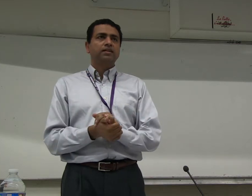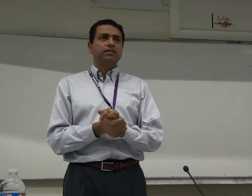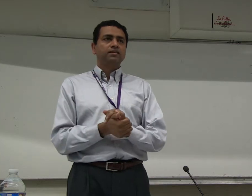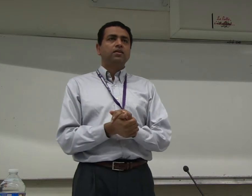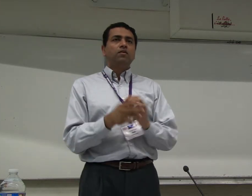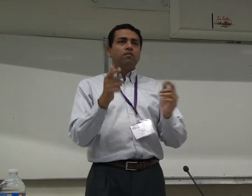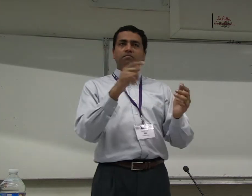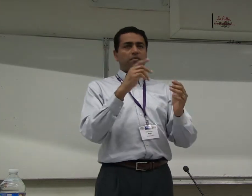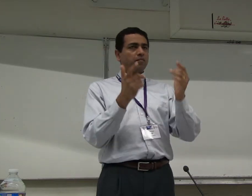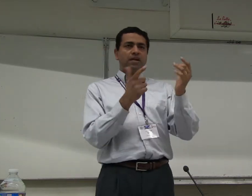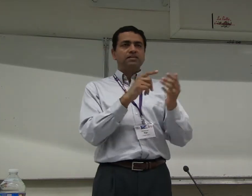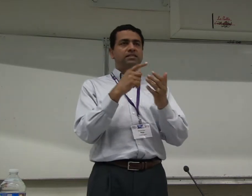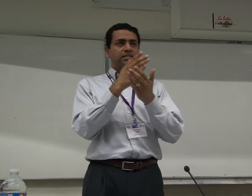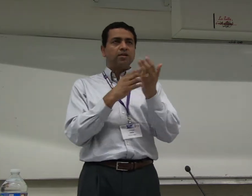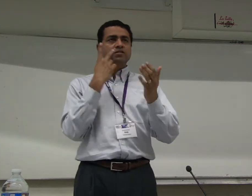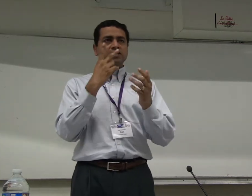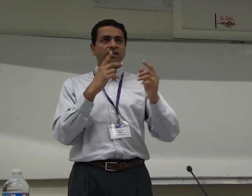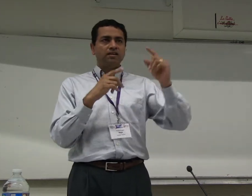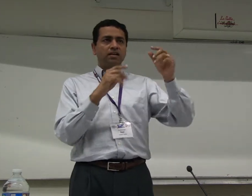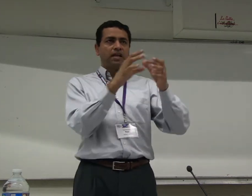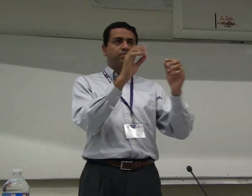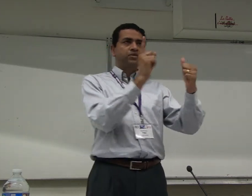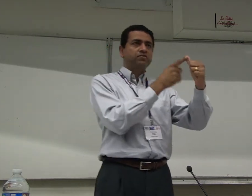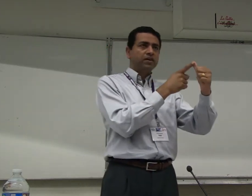experiencing the subtitles with the vibrating watch.